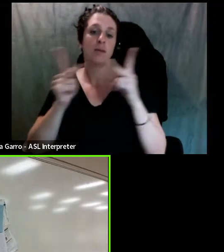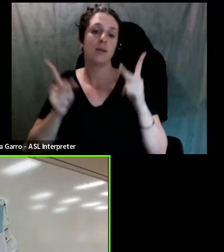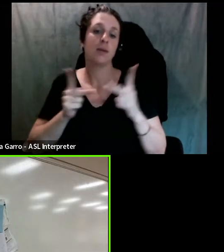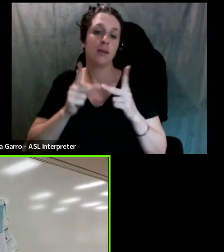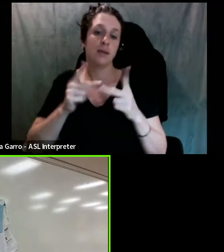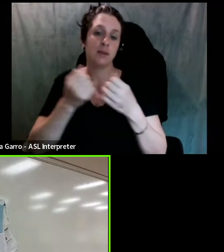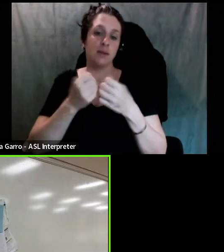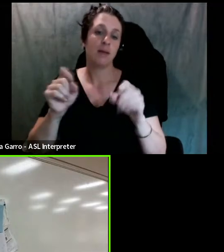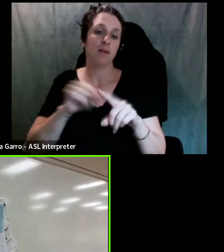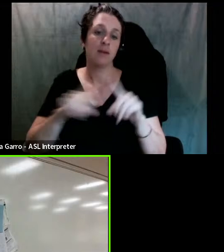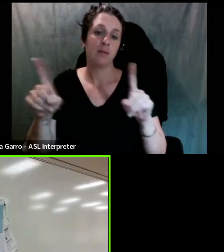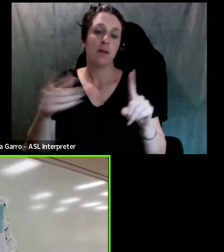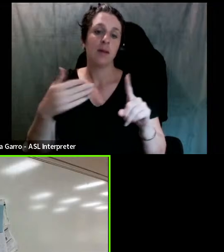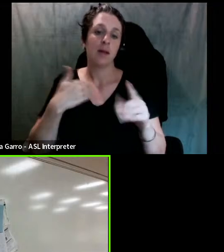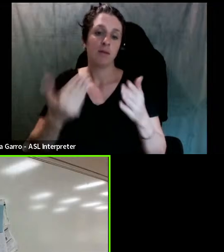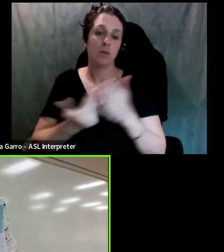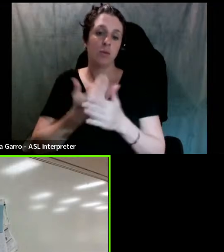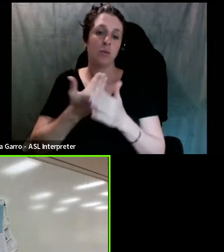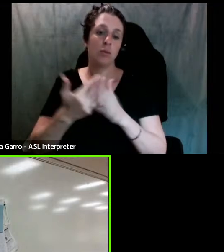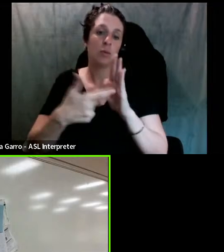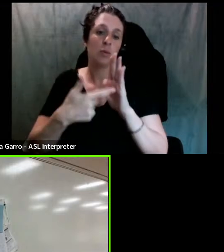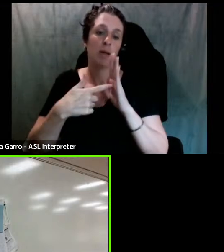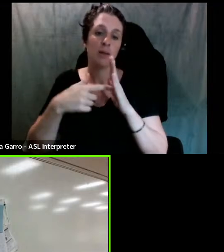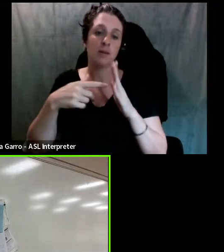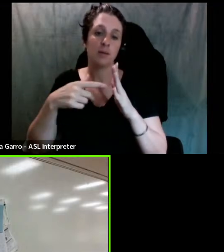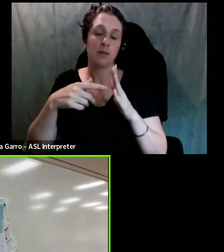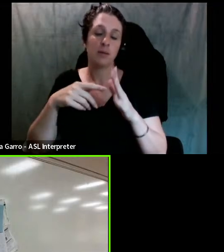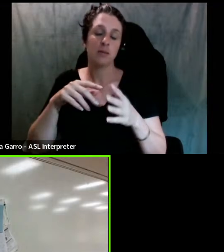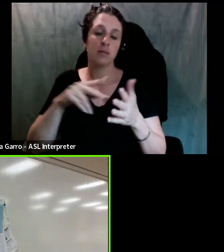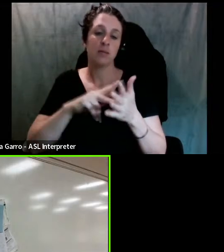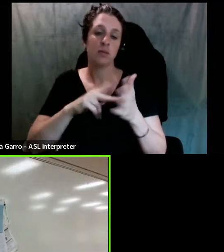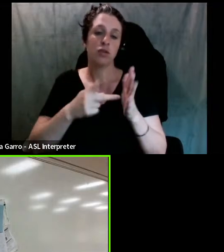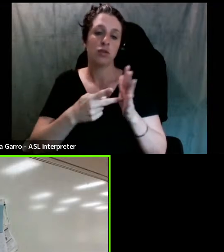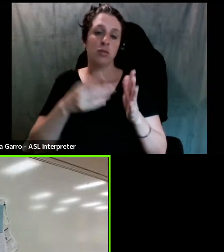But there are new requirements in terms of